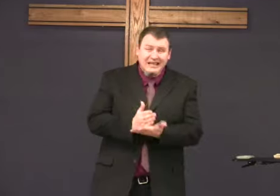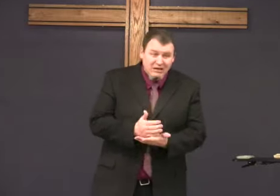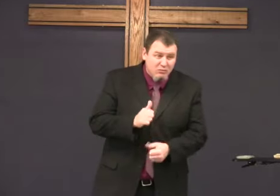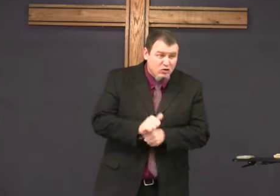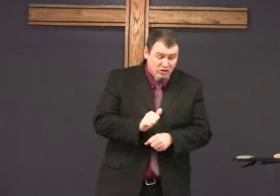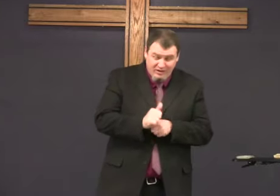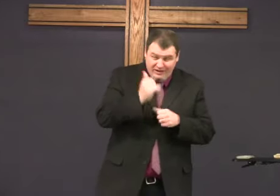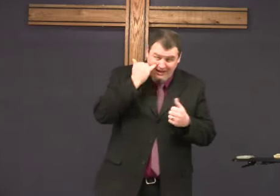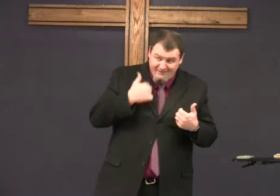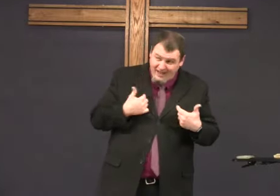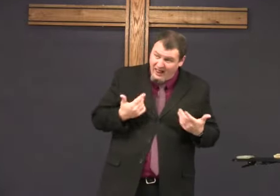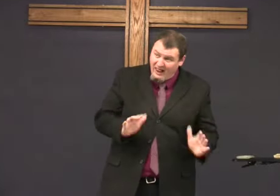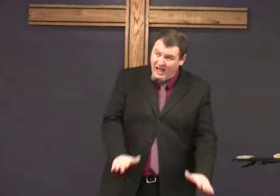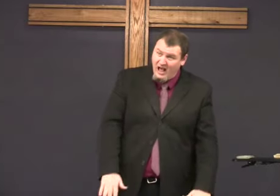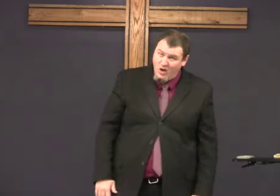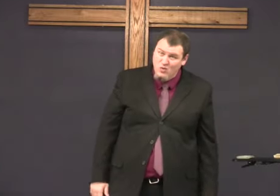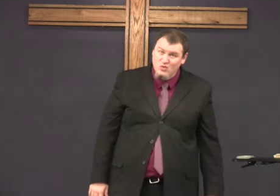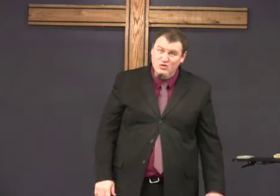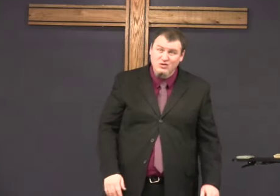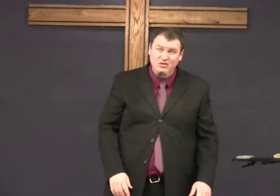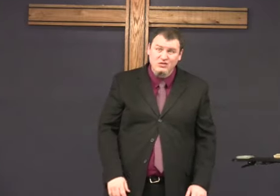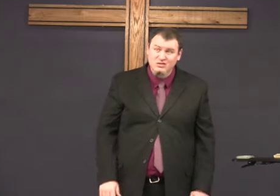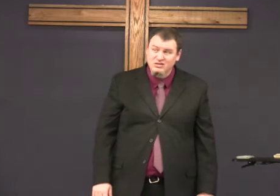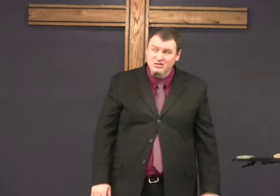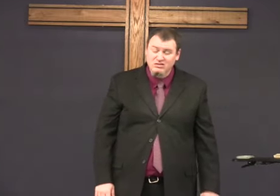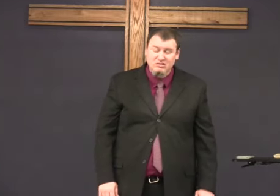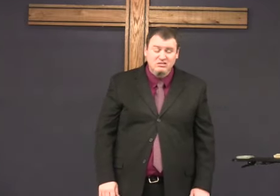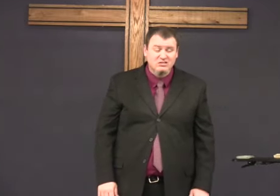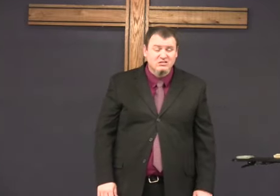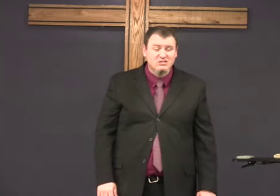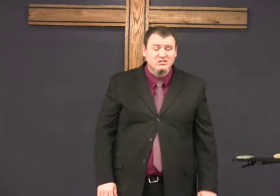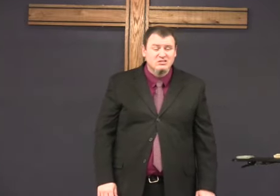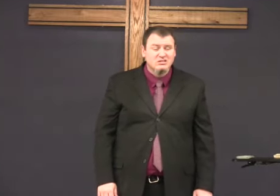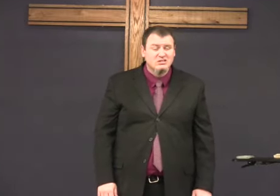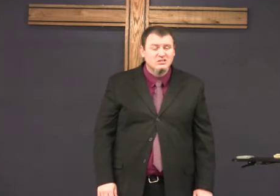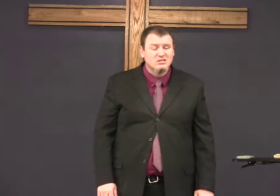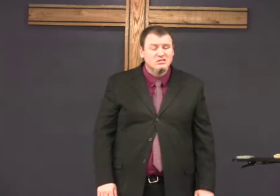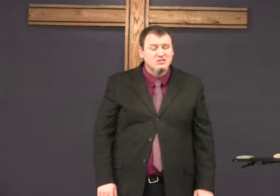Could it cause me to stop the work if I allowed it to?